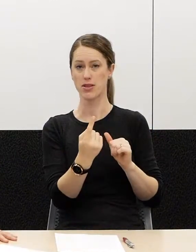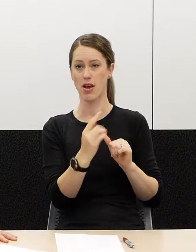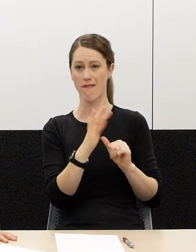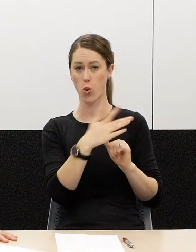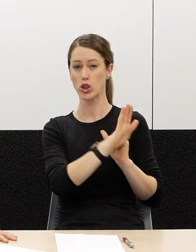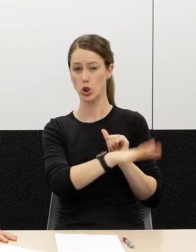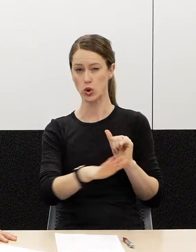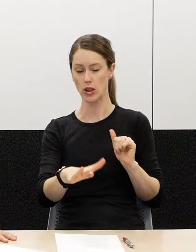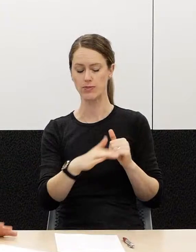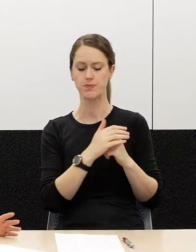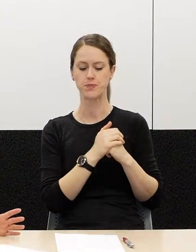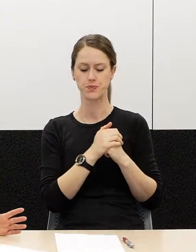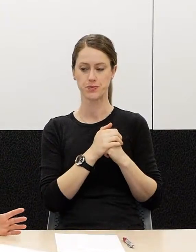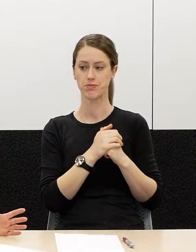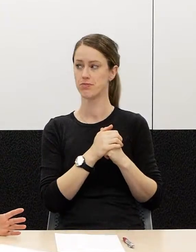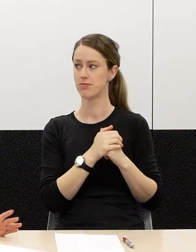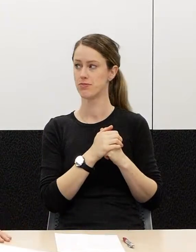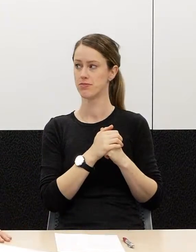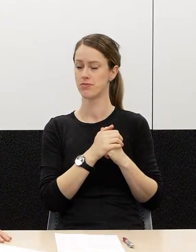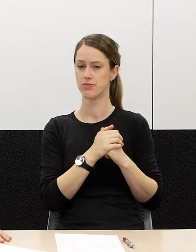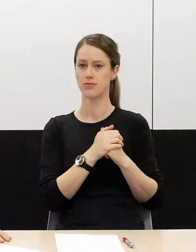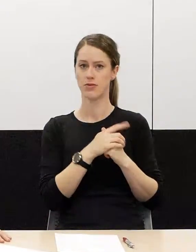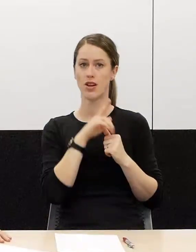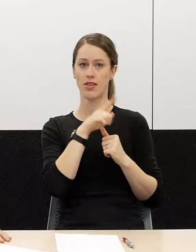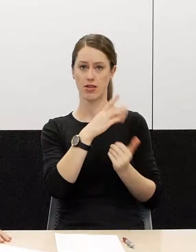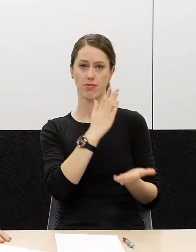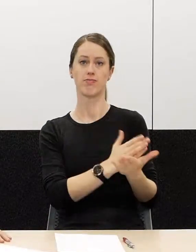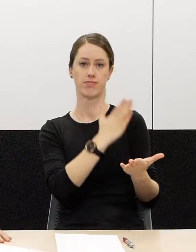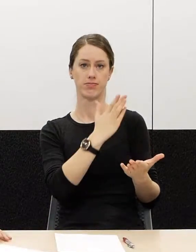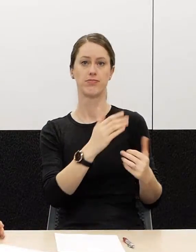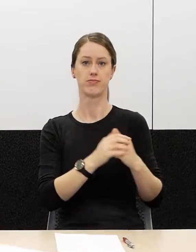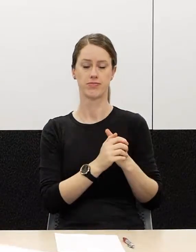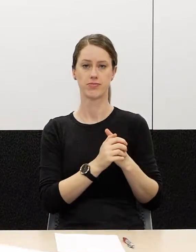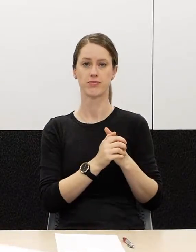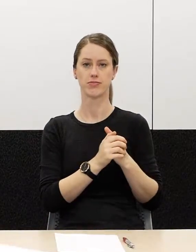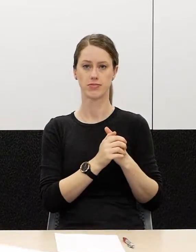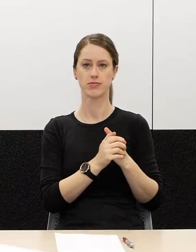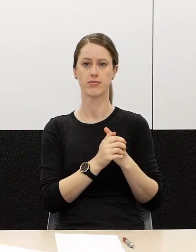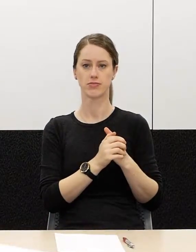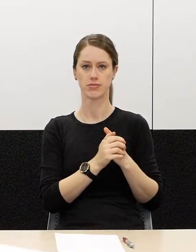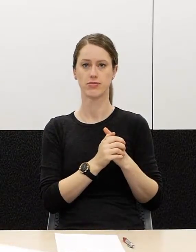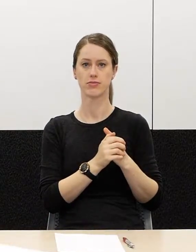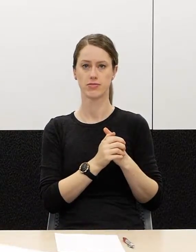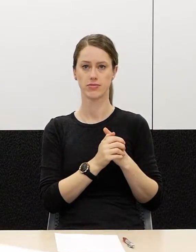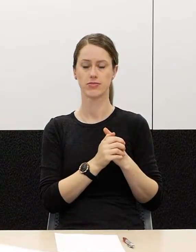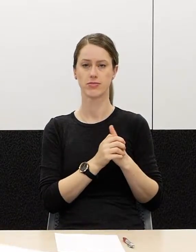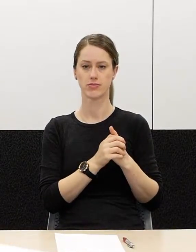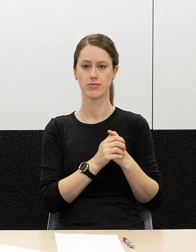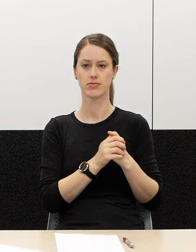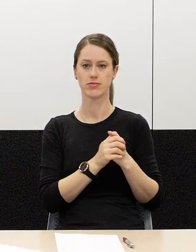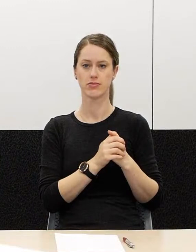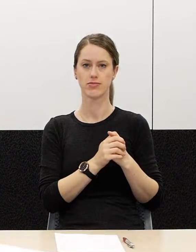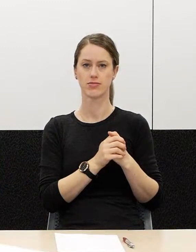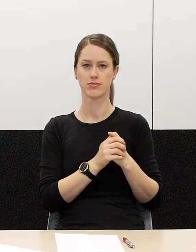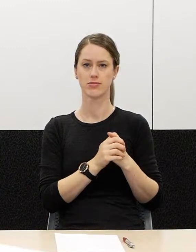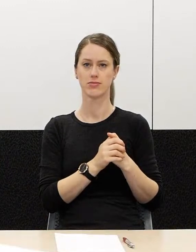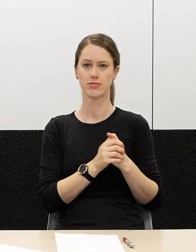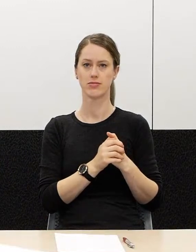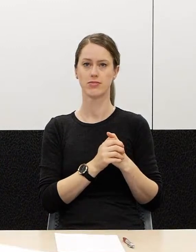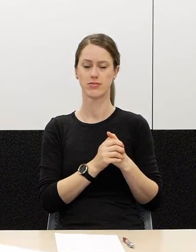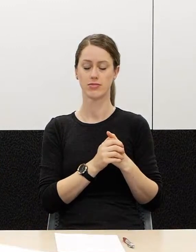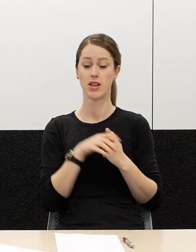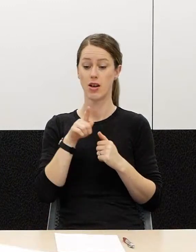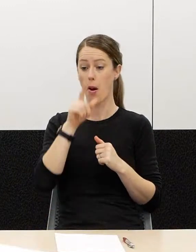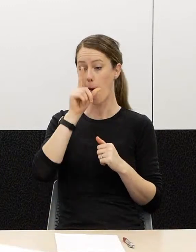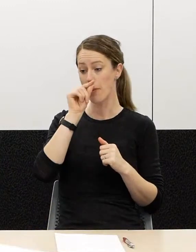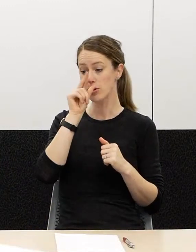for children. And indeed, that proved to be the case. It's a great example of an excellent piece of work. So it may be that is also